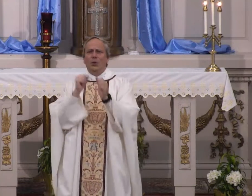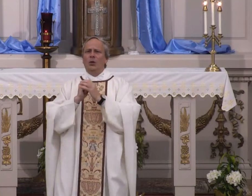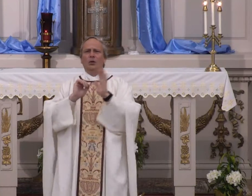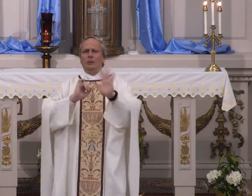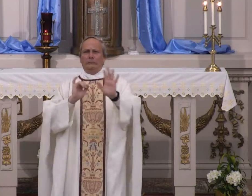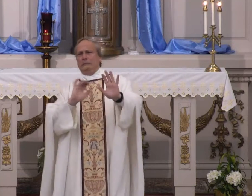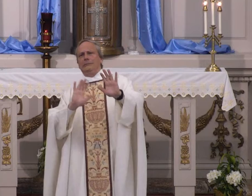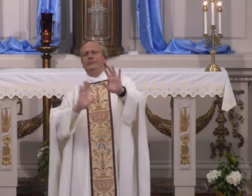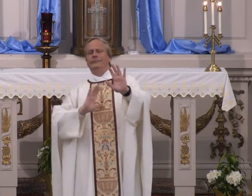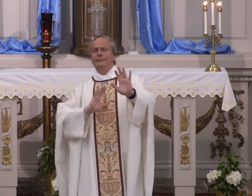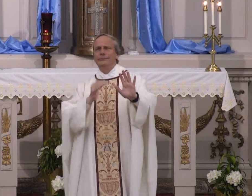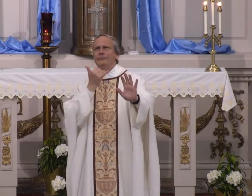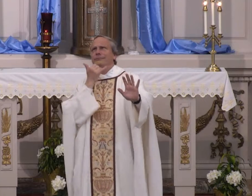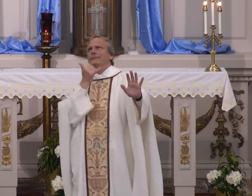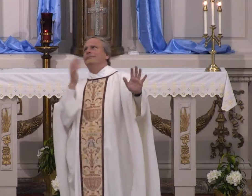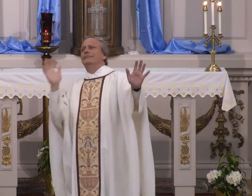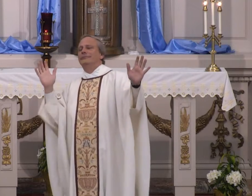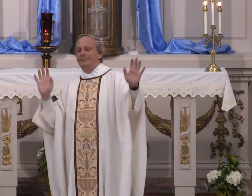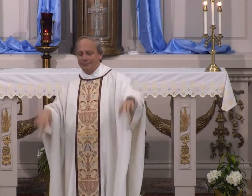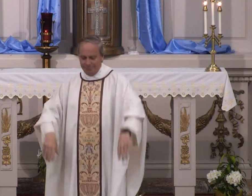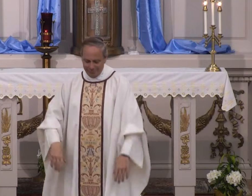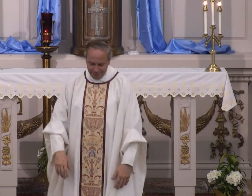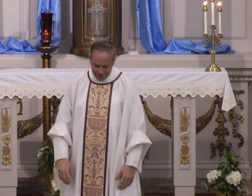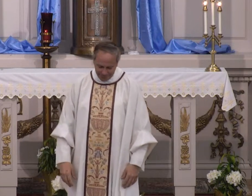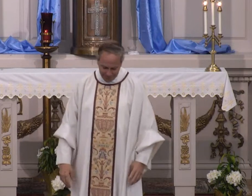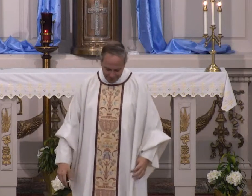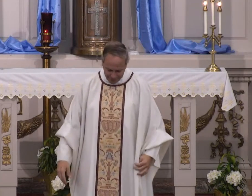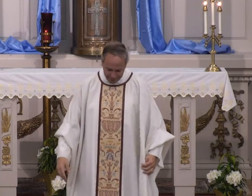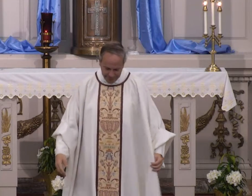And Paul and Barnabas are trying to say, no,